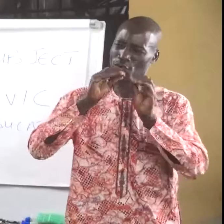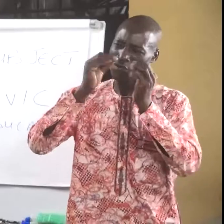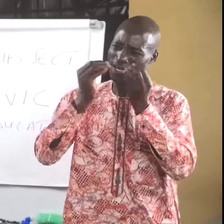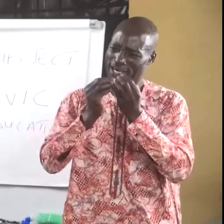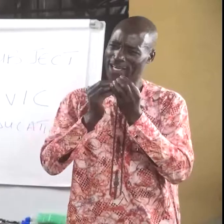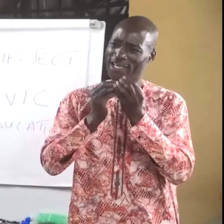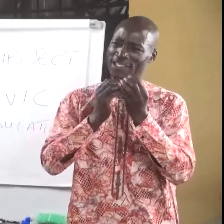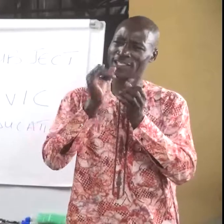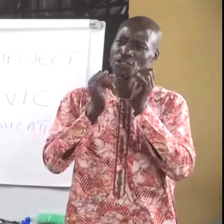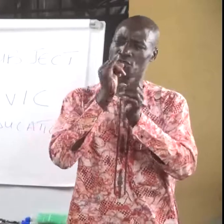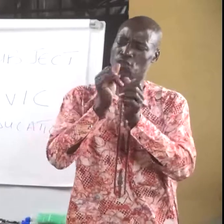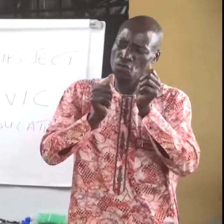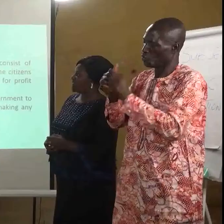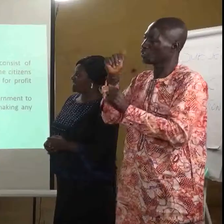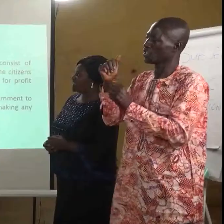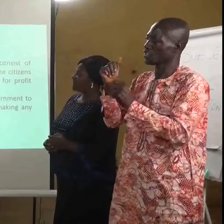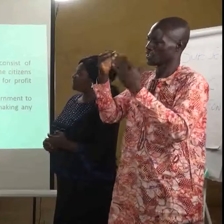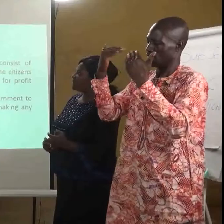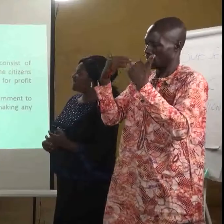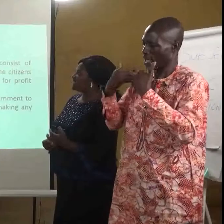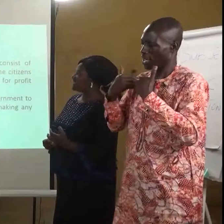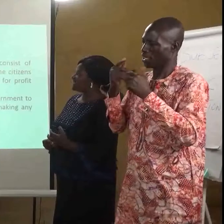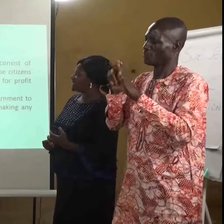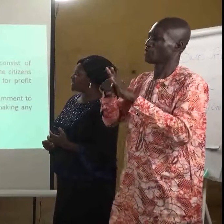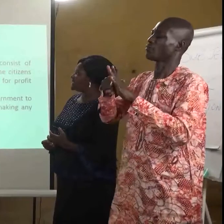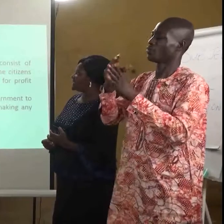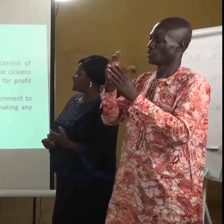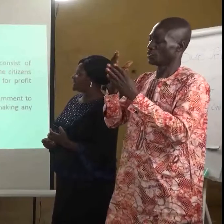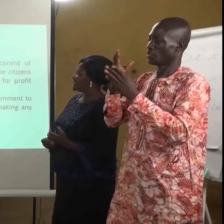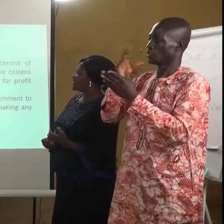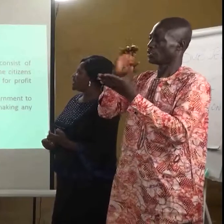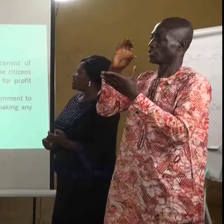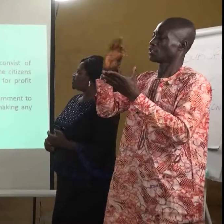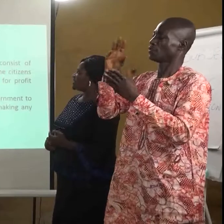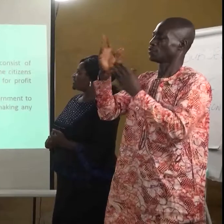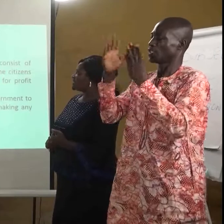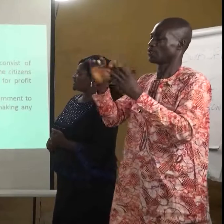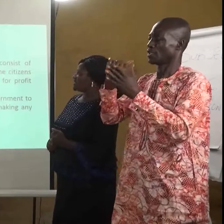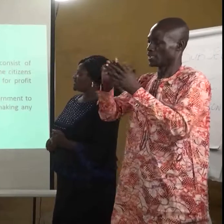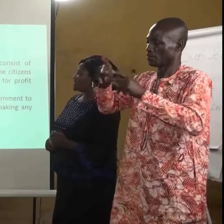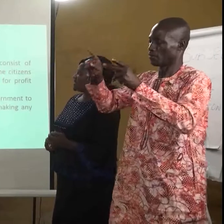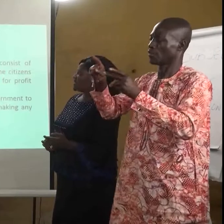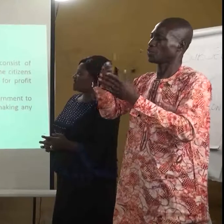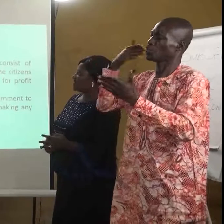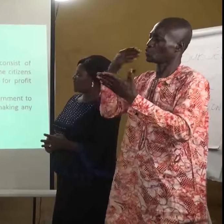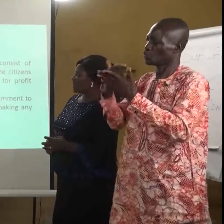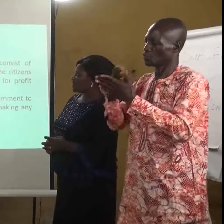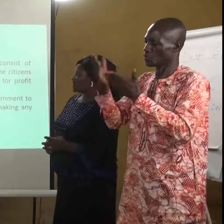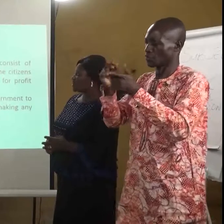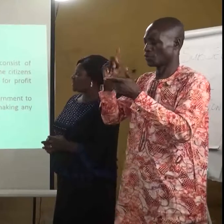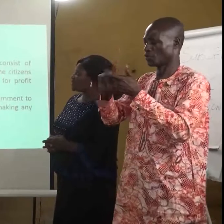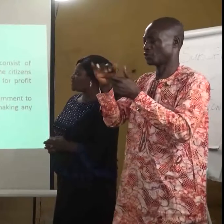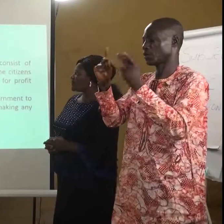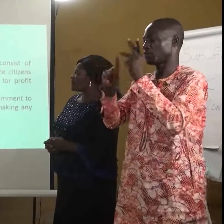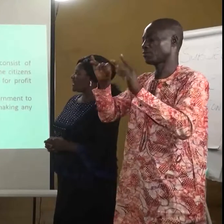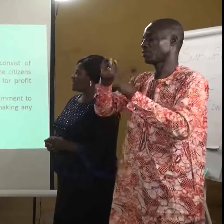institution which consists of public servants that provide essential services to the citizens of a country